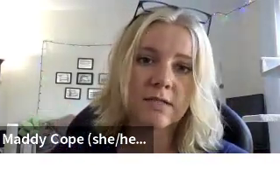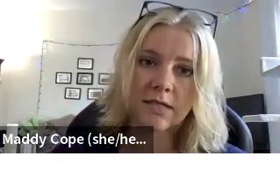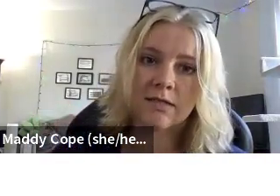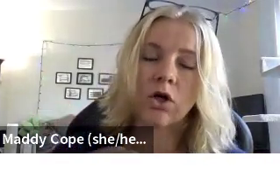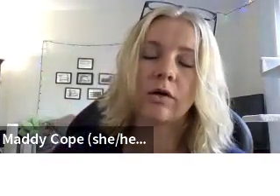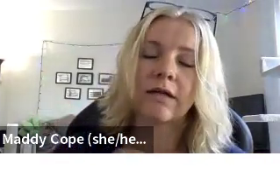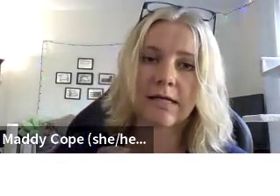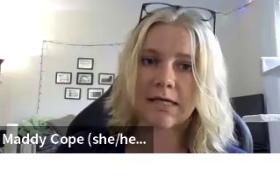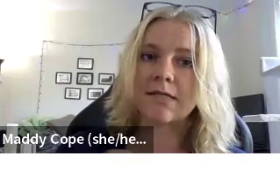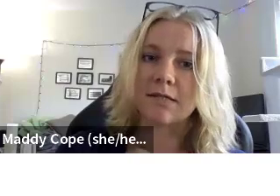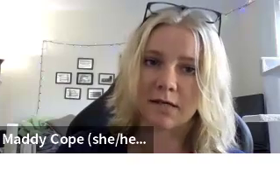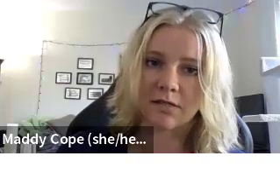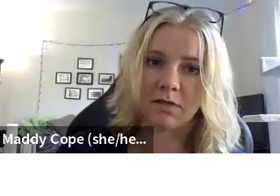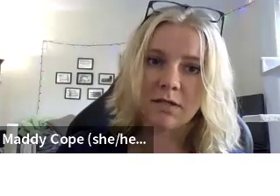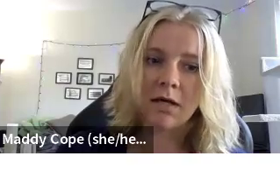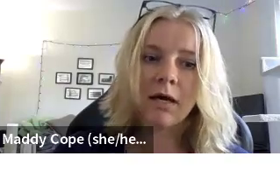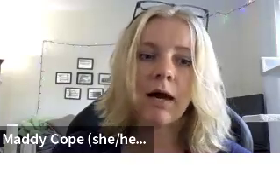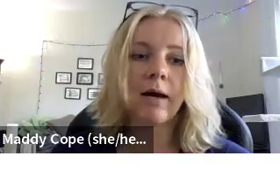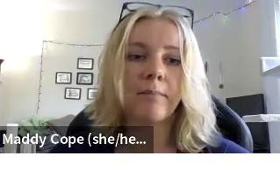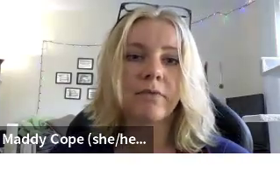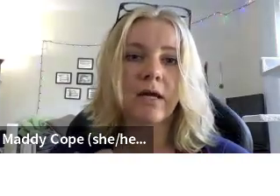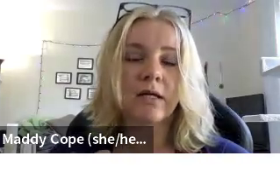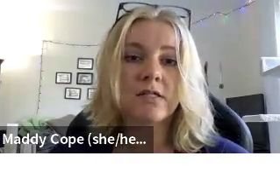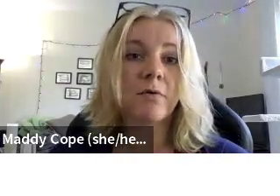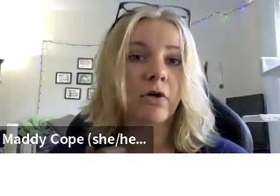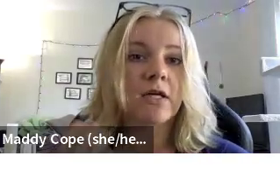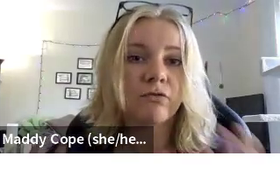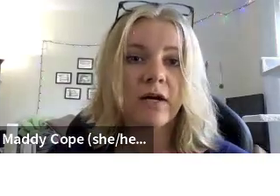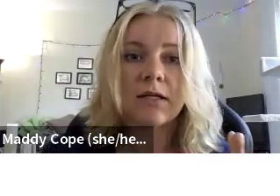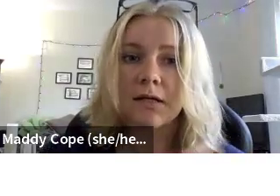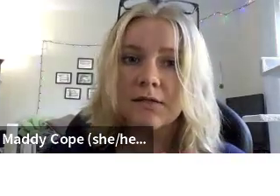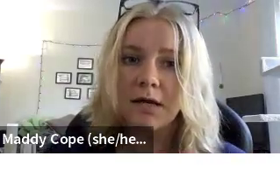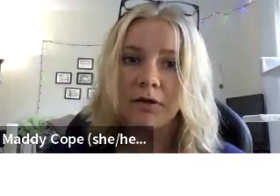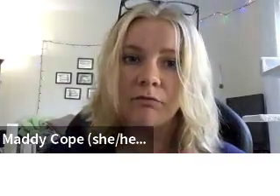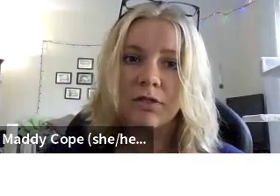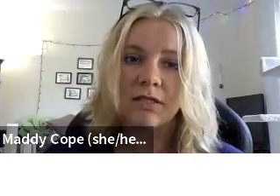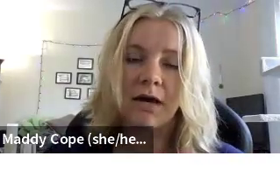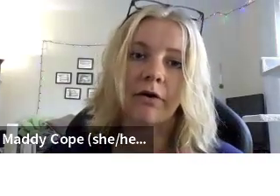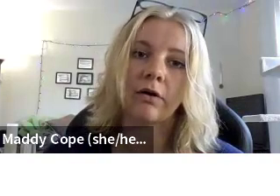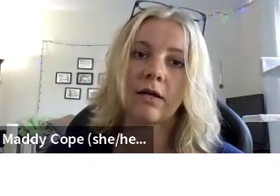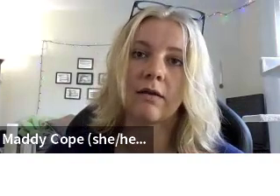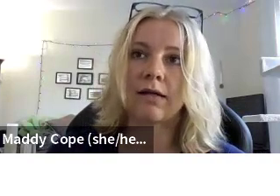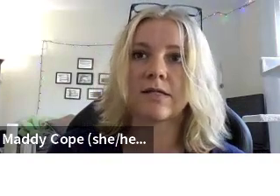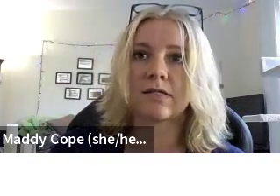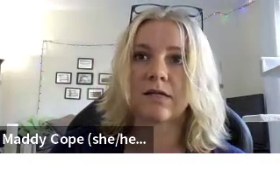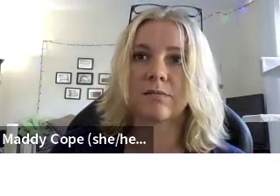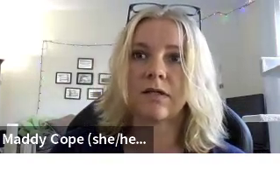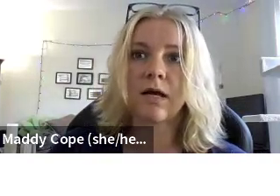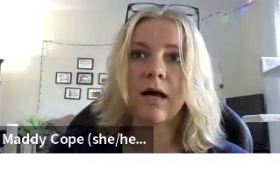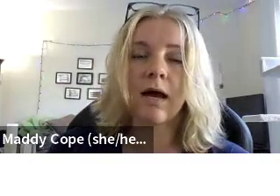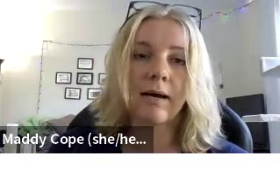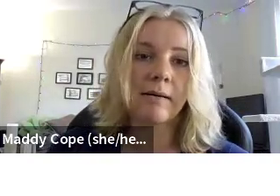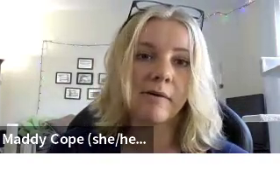a needs assessment. And some of our key findings that we put together in that needs